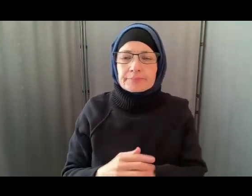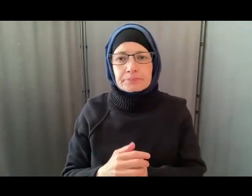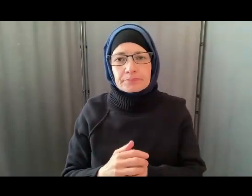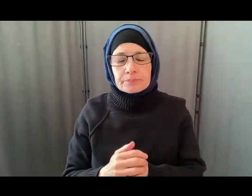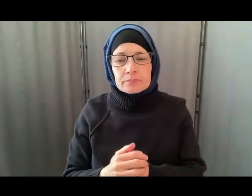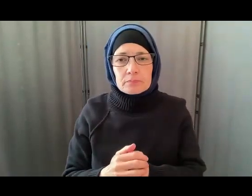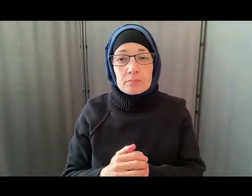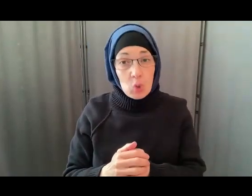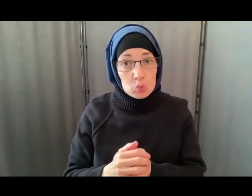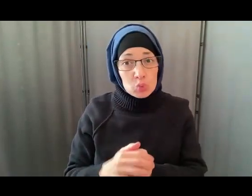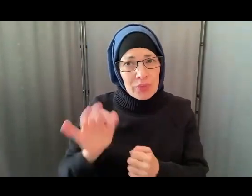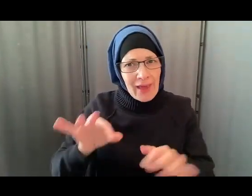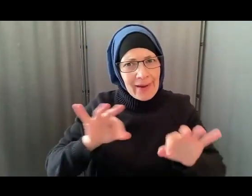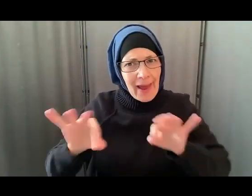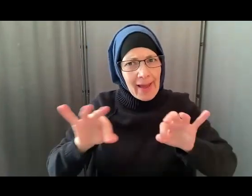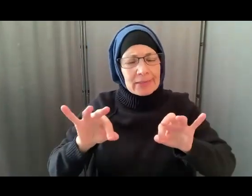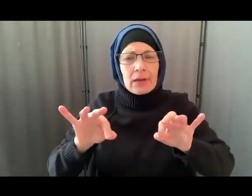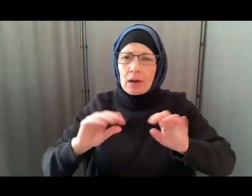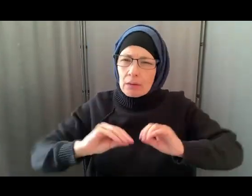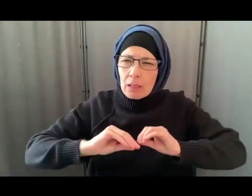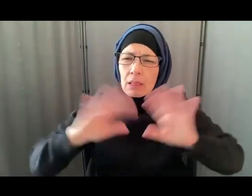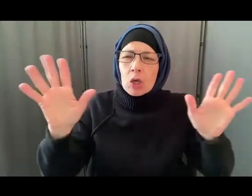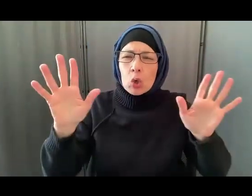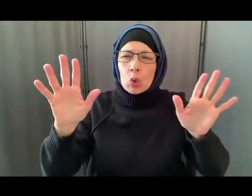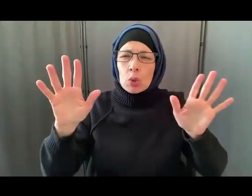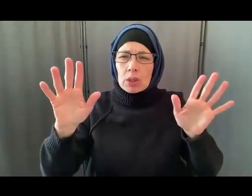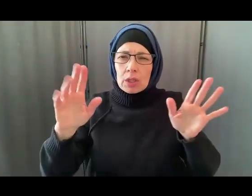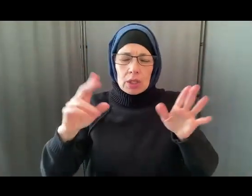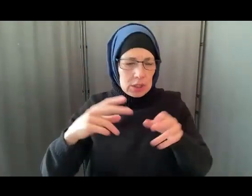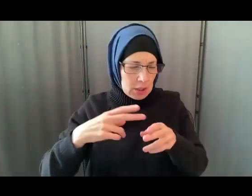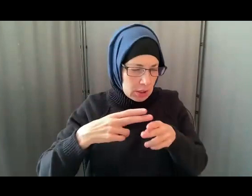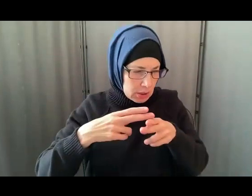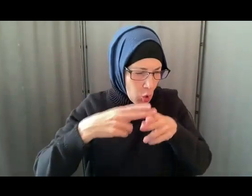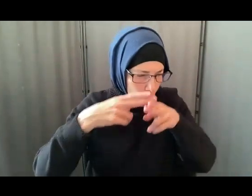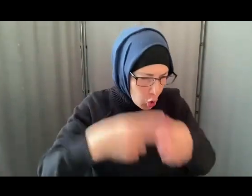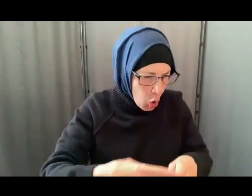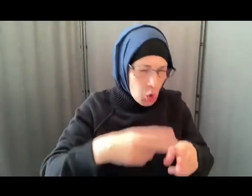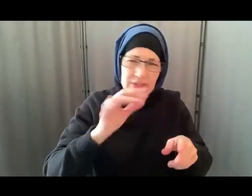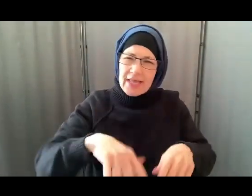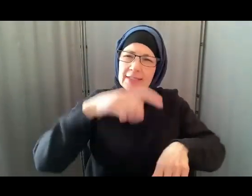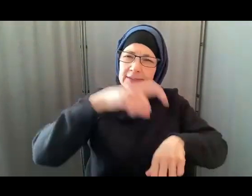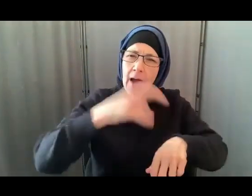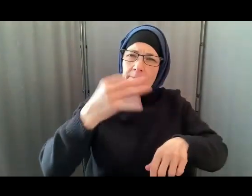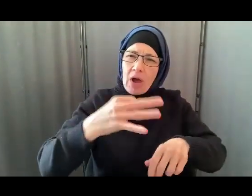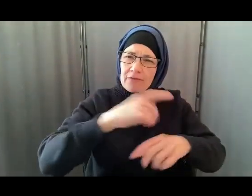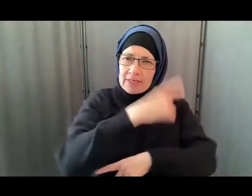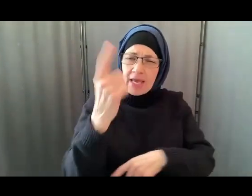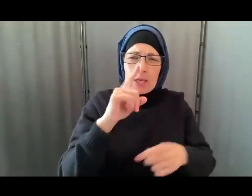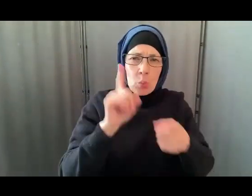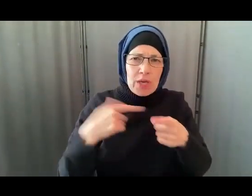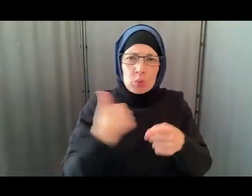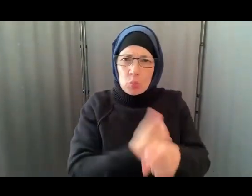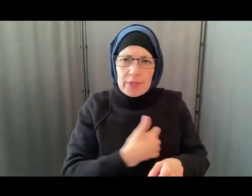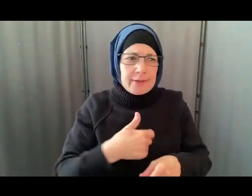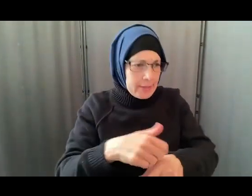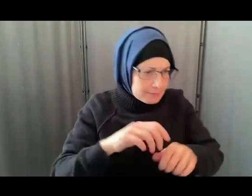So the ayah is clearly calling our most serious business productive time of the day, it